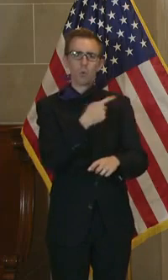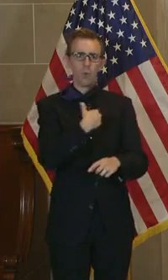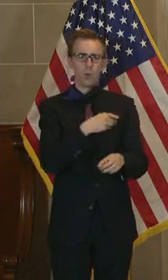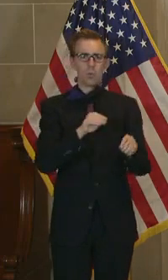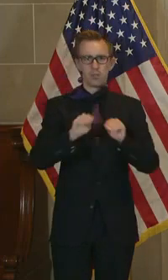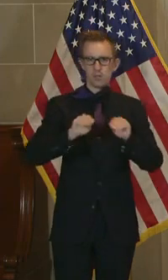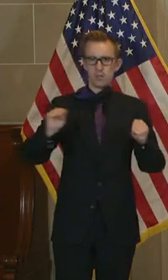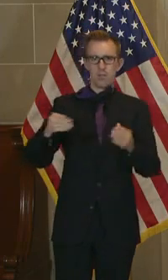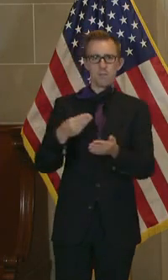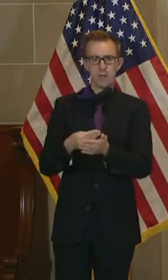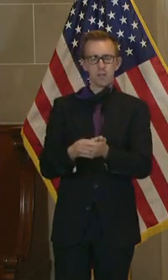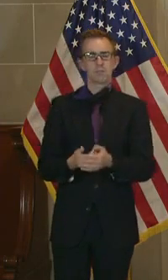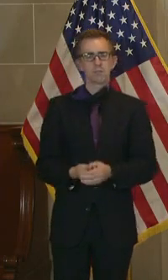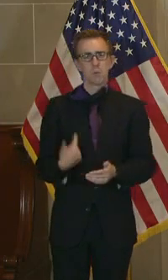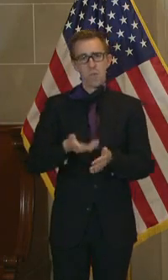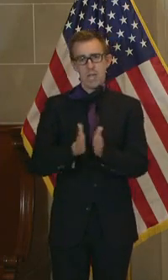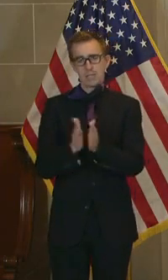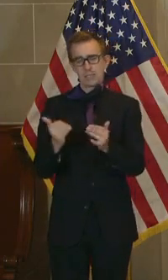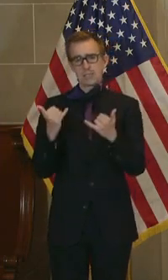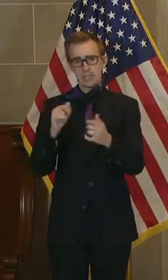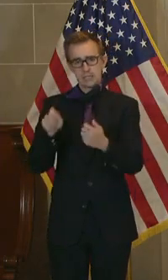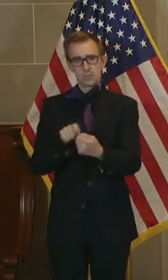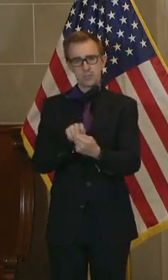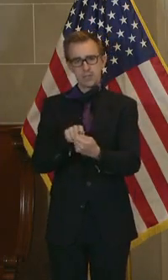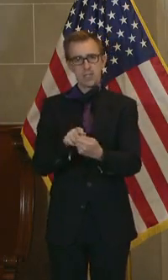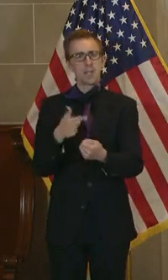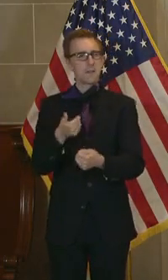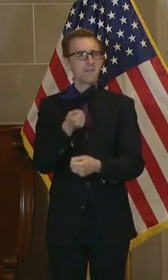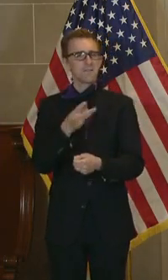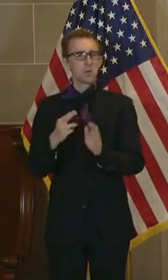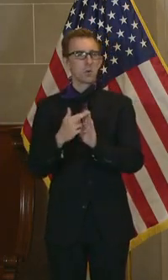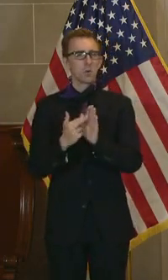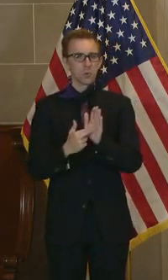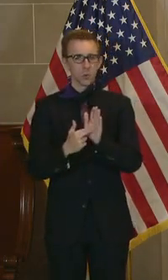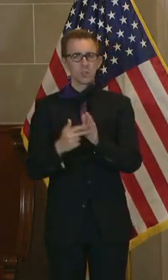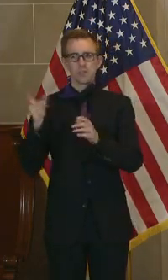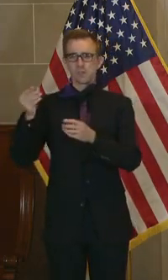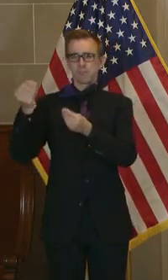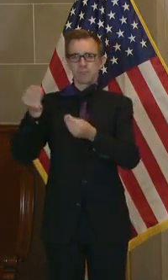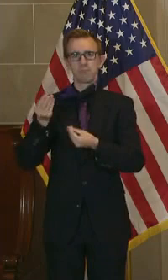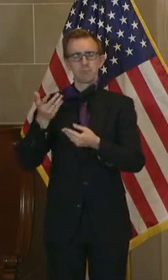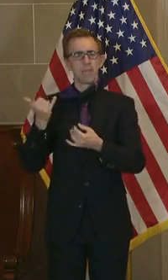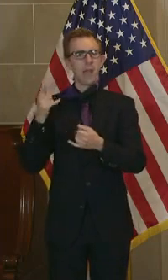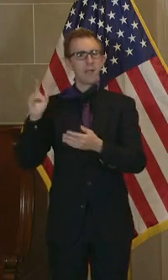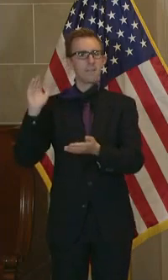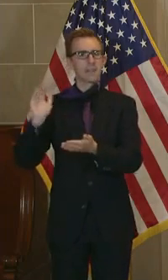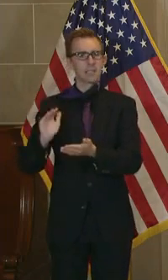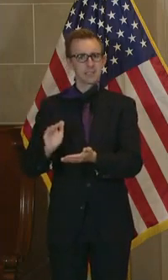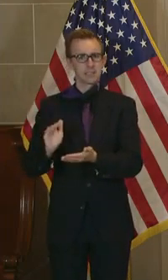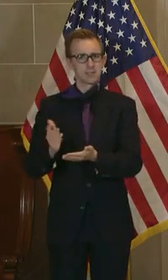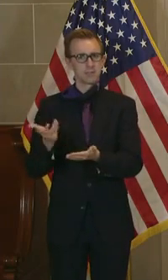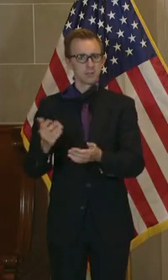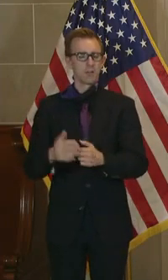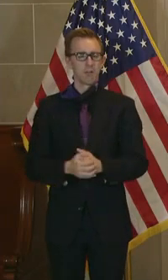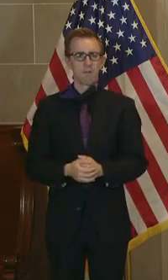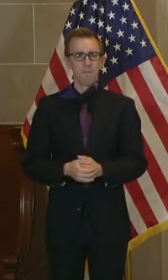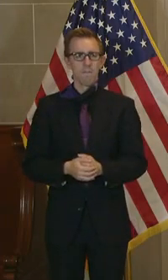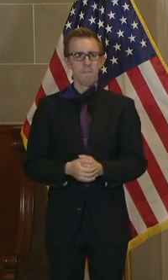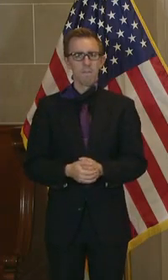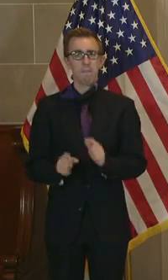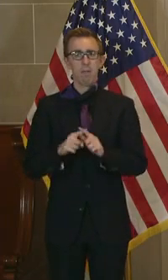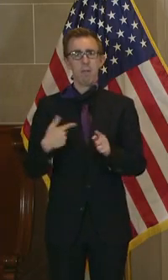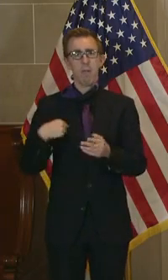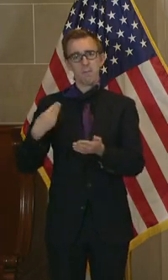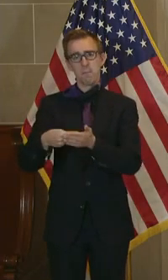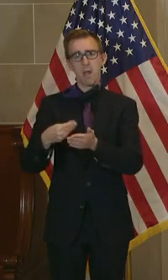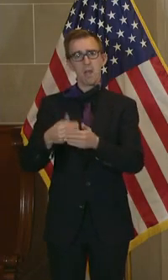that specifically today. At first, there was quite a few guidelines coming on, but they've kind of stopped. They've slowed down, anyhow, I want to say. But there's money